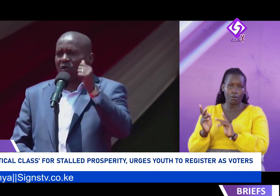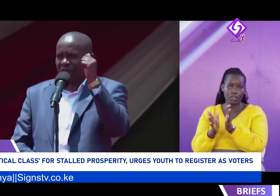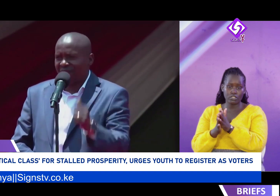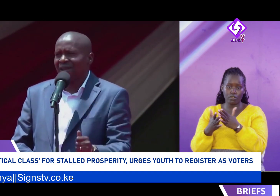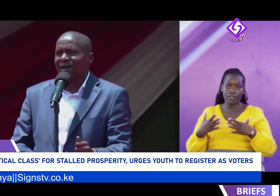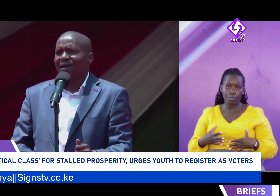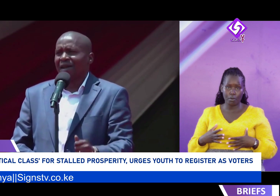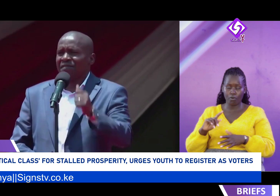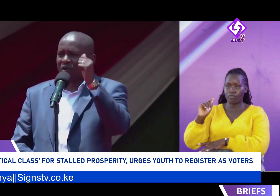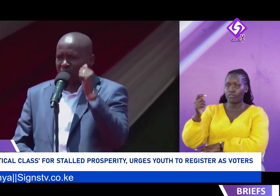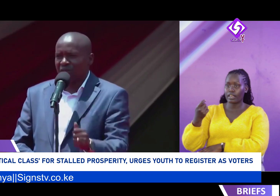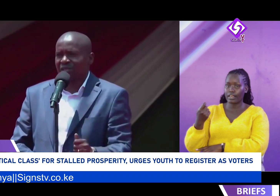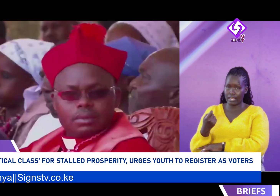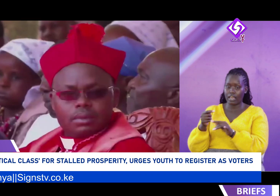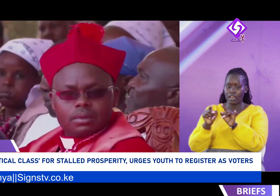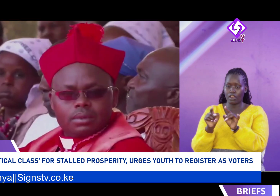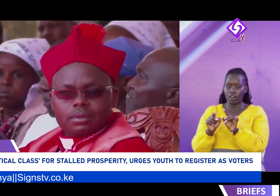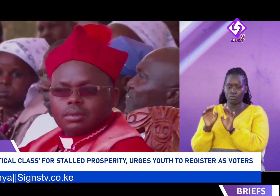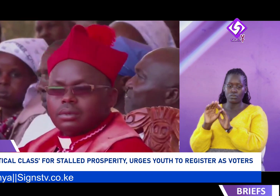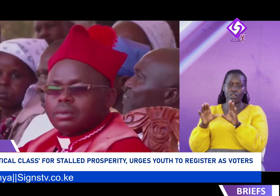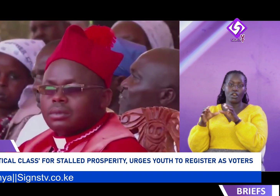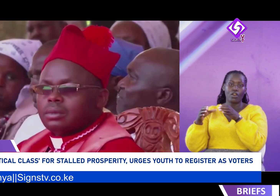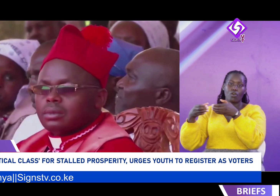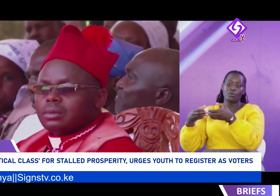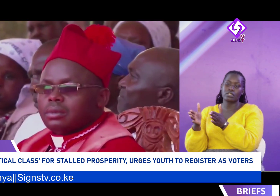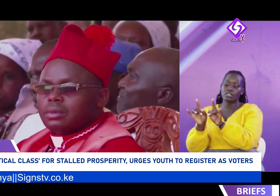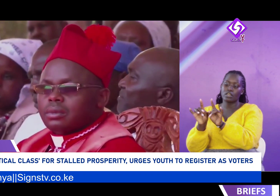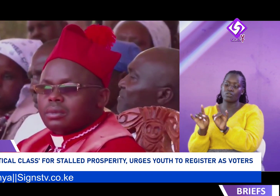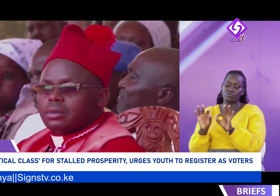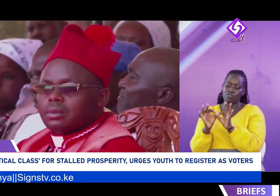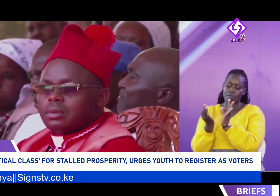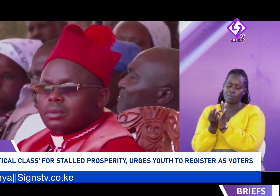of Kenya and the communities and families of Kenya.